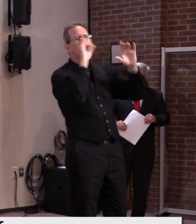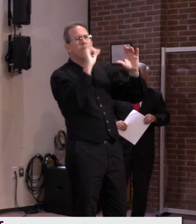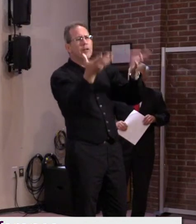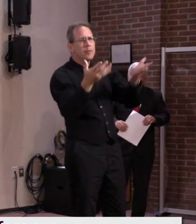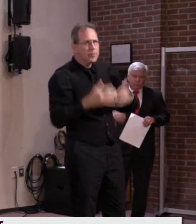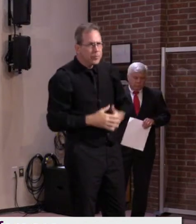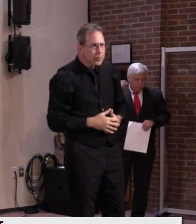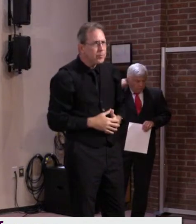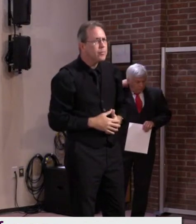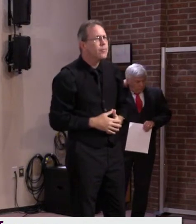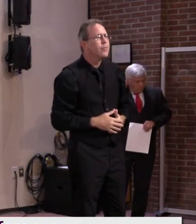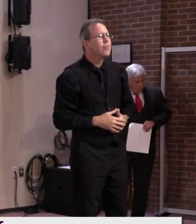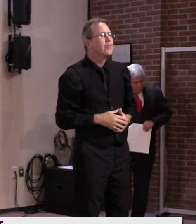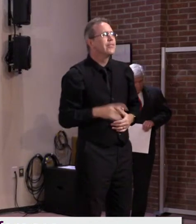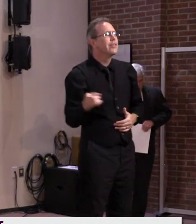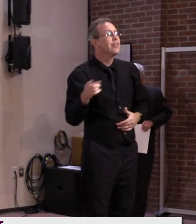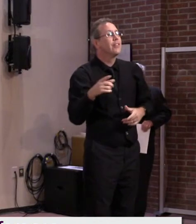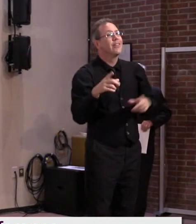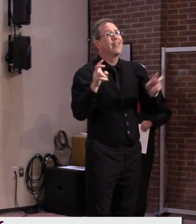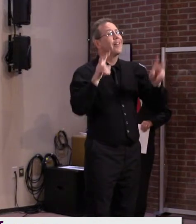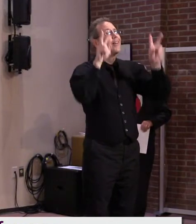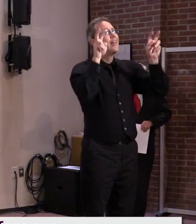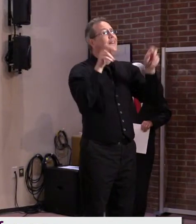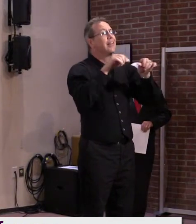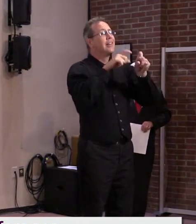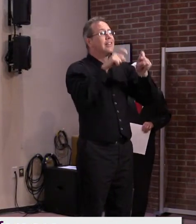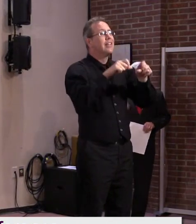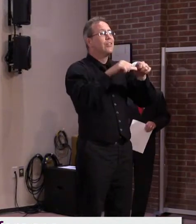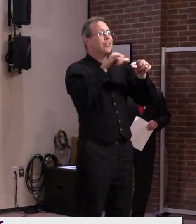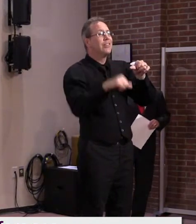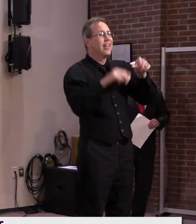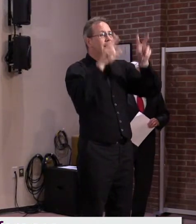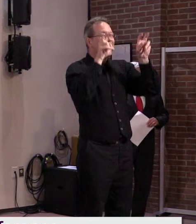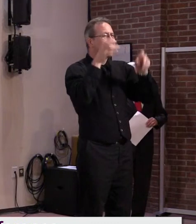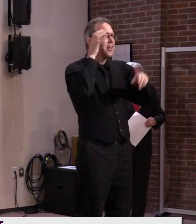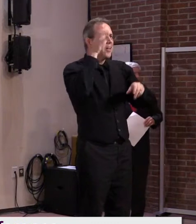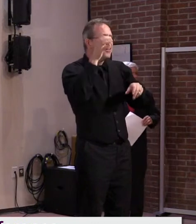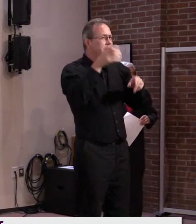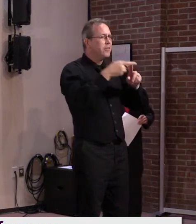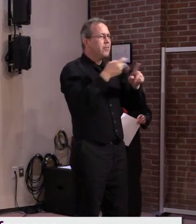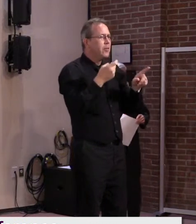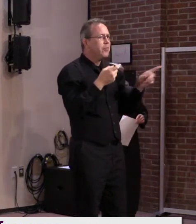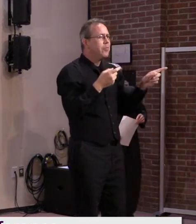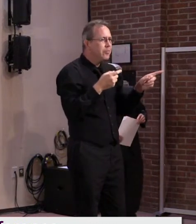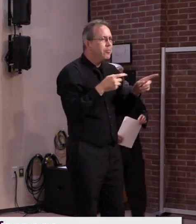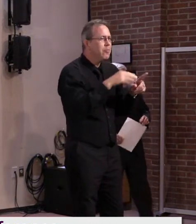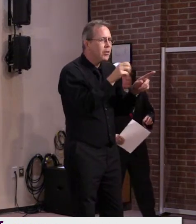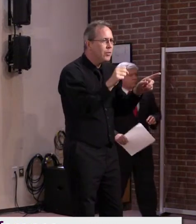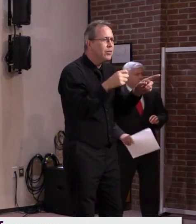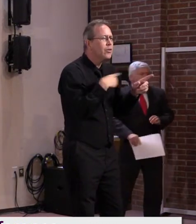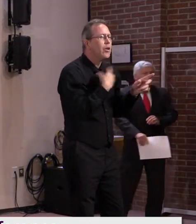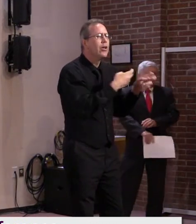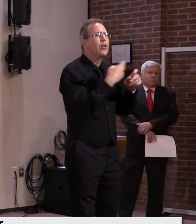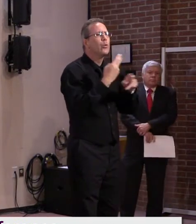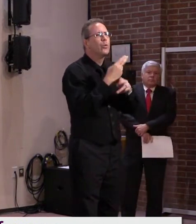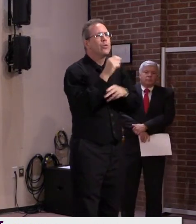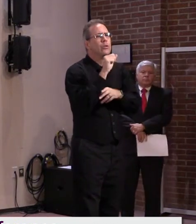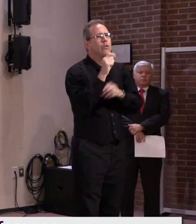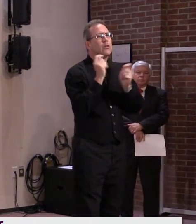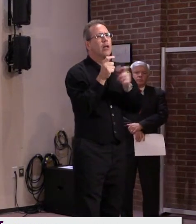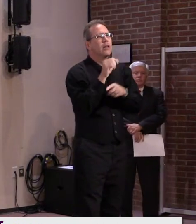Stay. It uses antigen tests. Antigen tests are screening tests which give results more or less